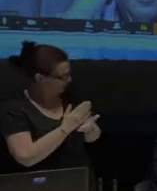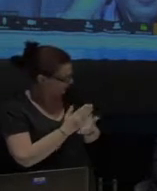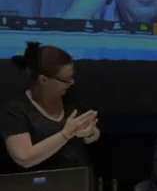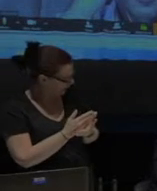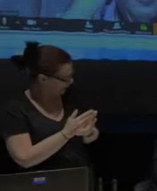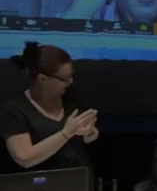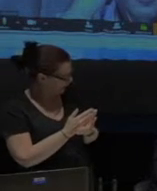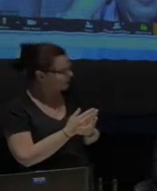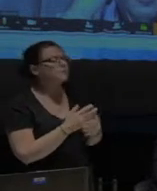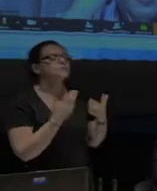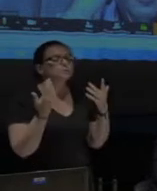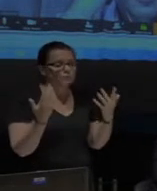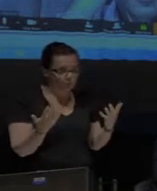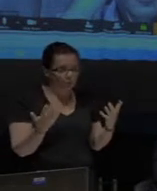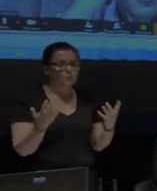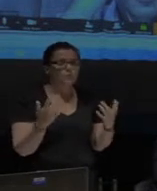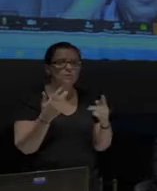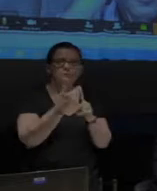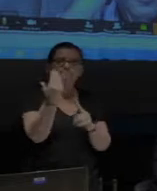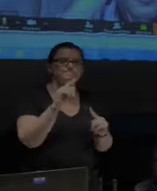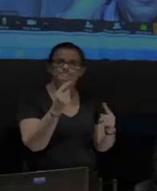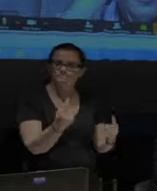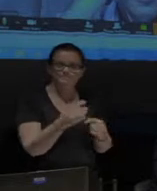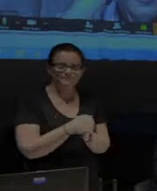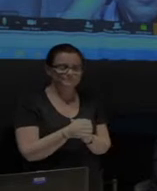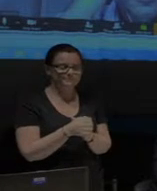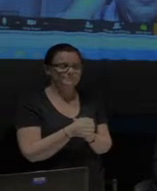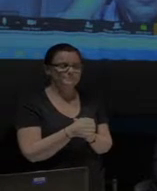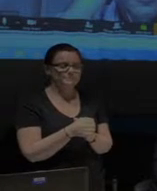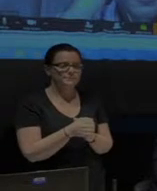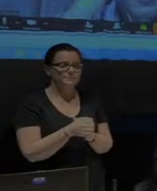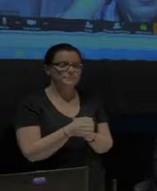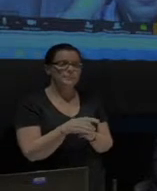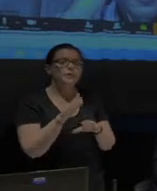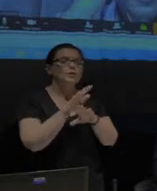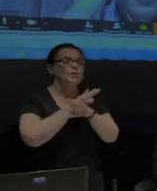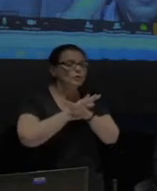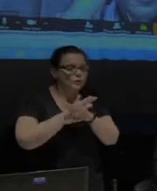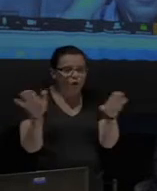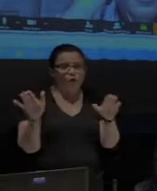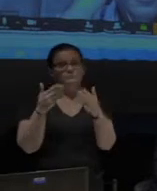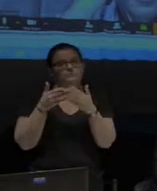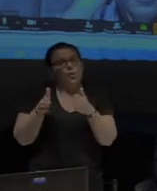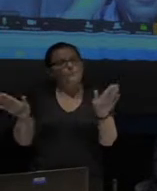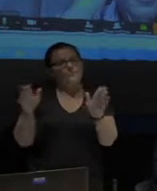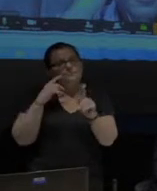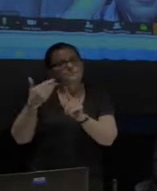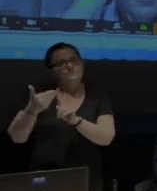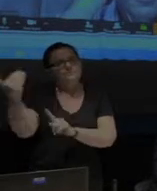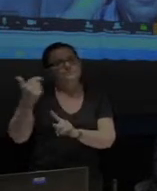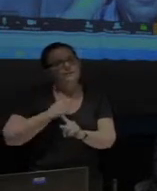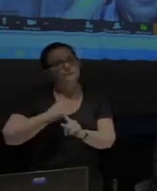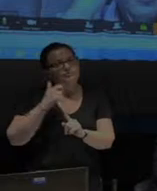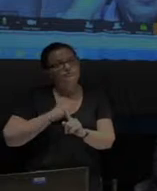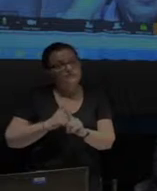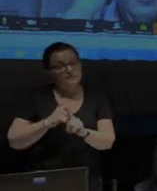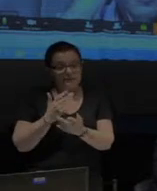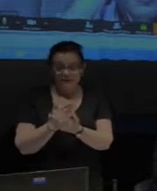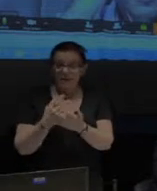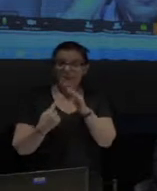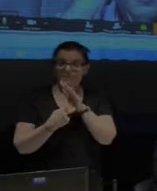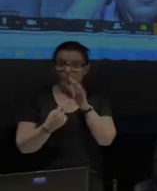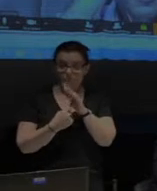right. So the work environment about non-obvious characteristics, but are very important to the individual,